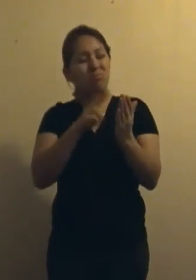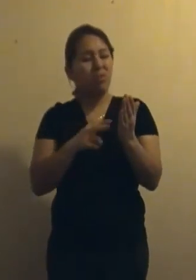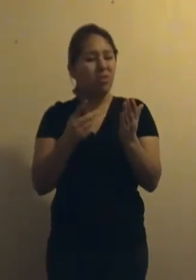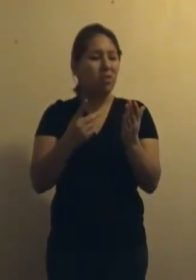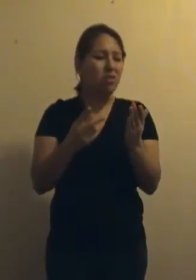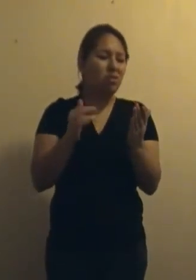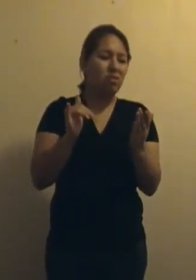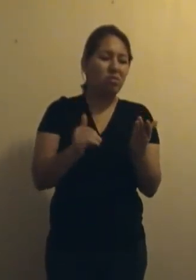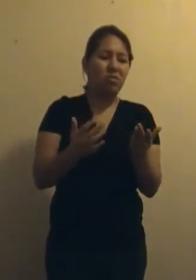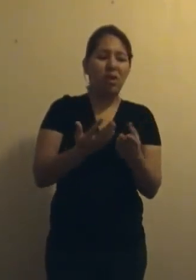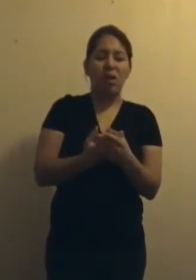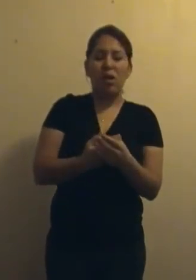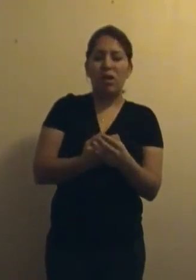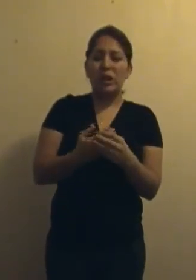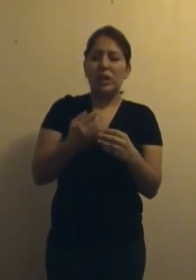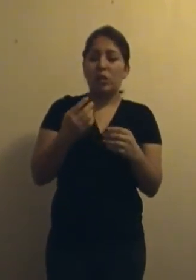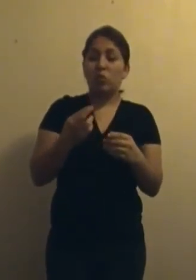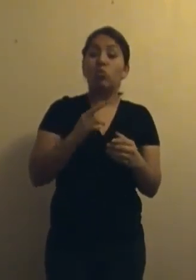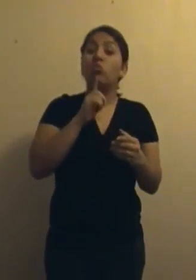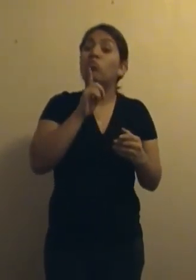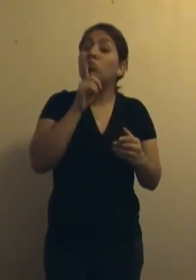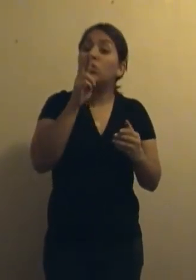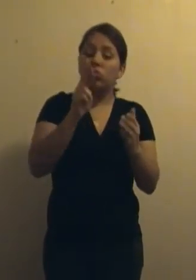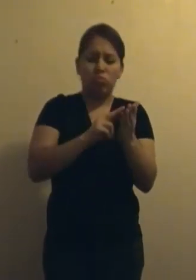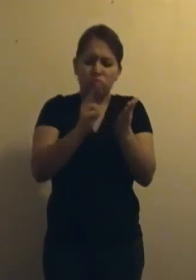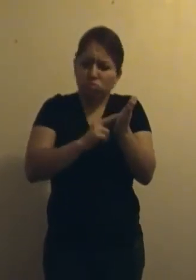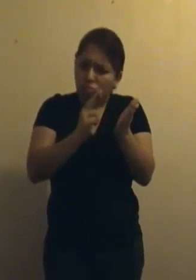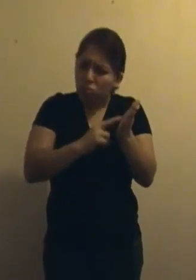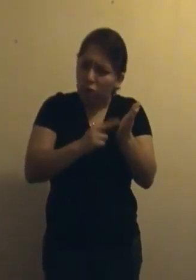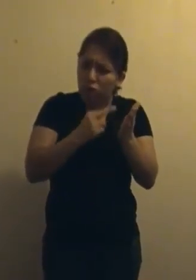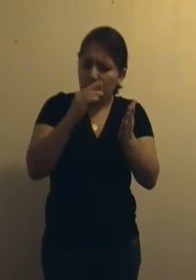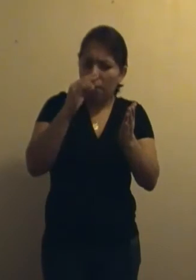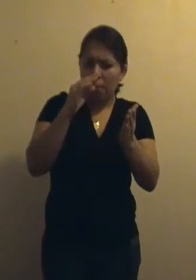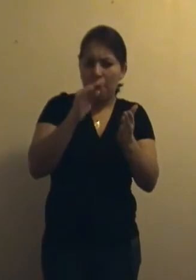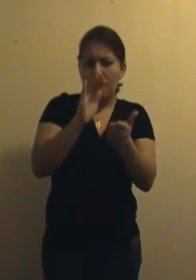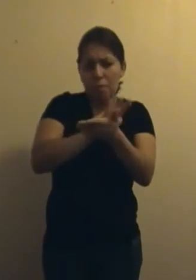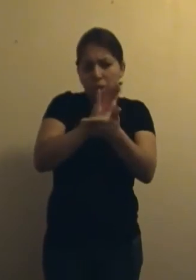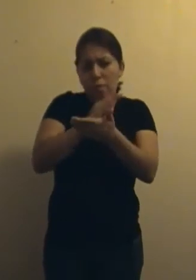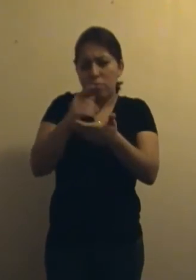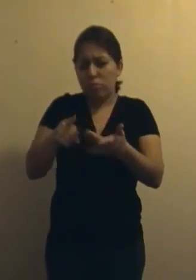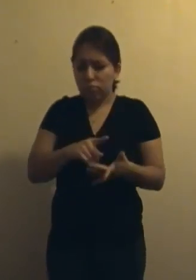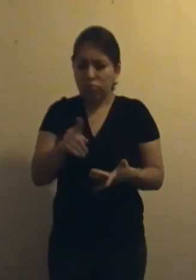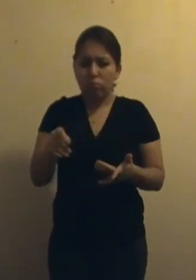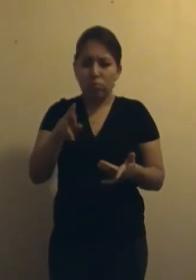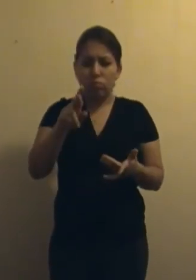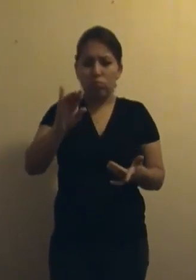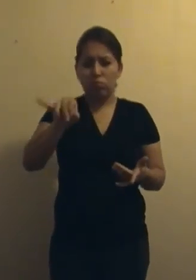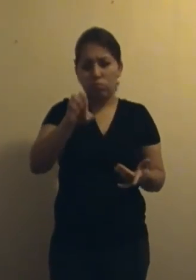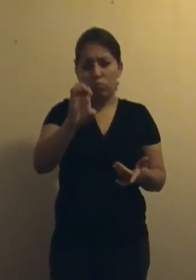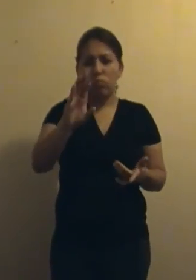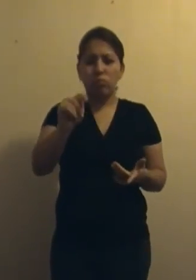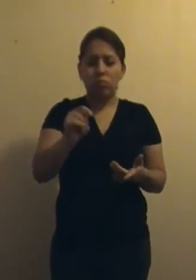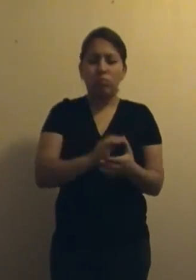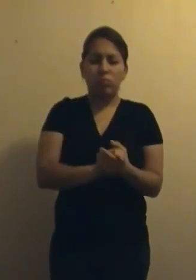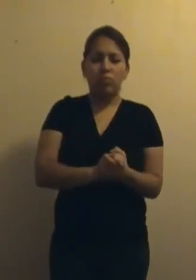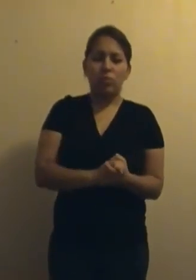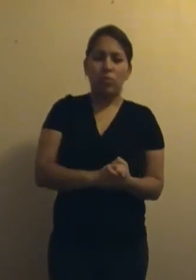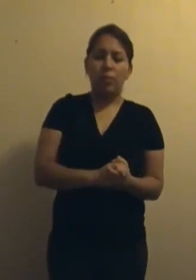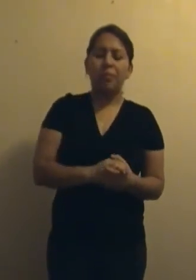to do a real research project. So they look at these titles and main ideas, and then they go off and